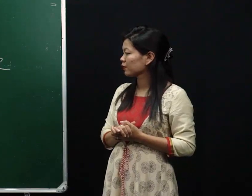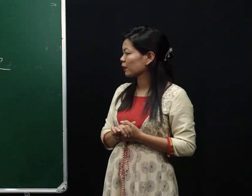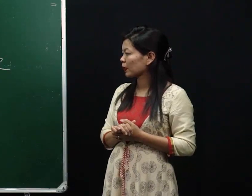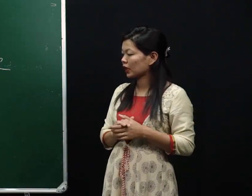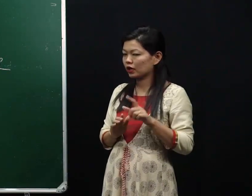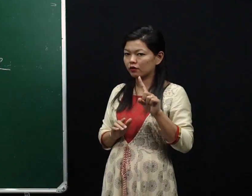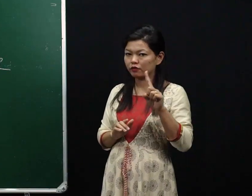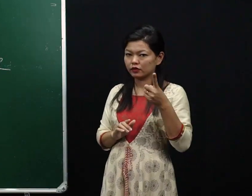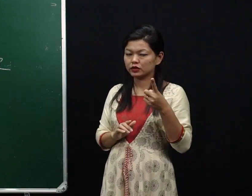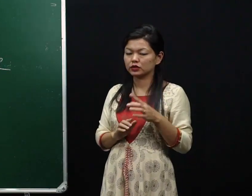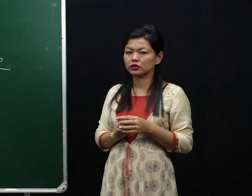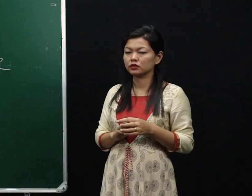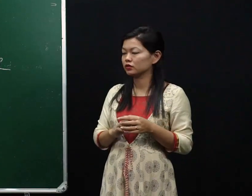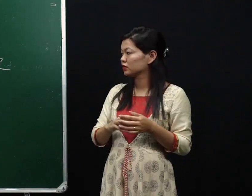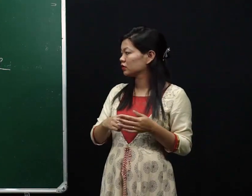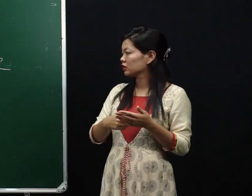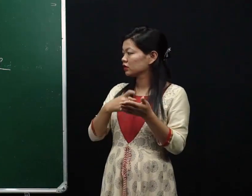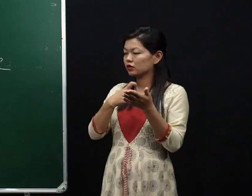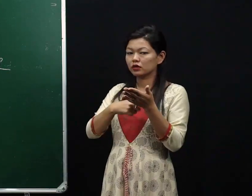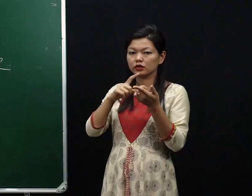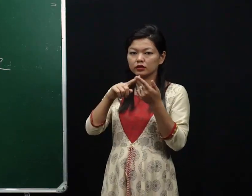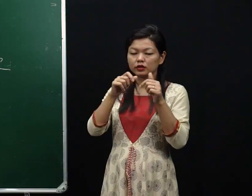reaction with water.